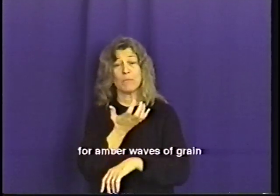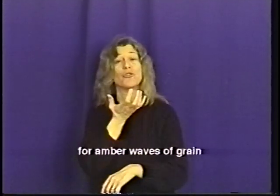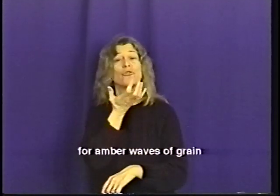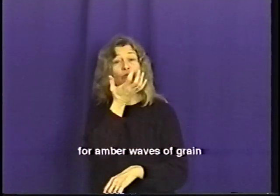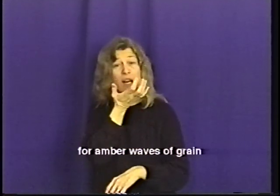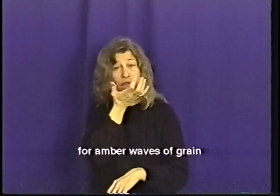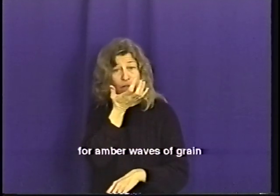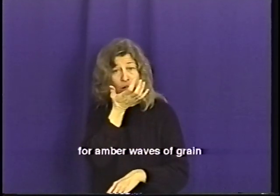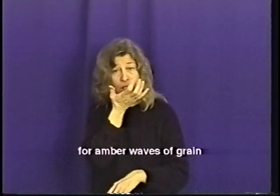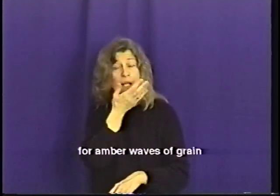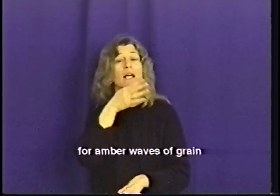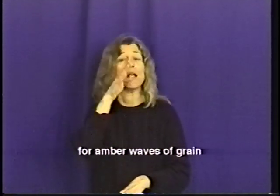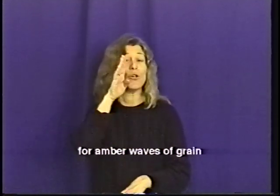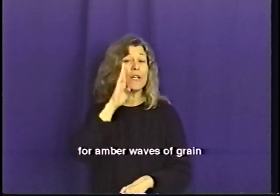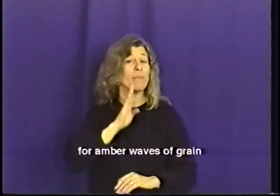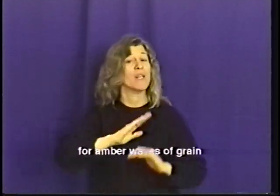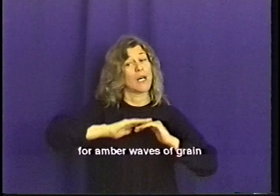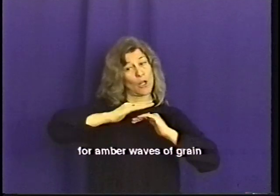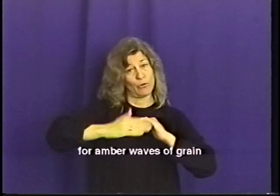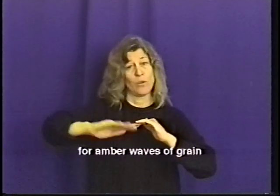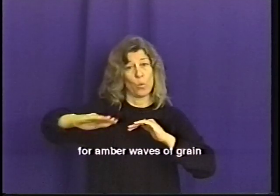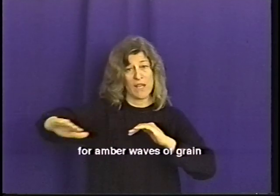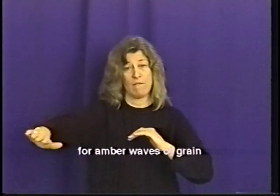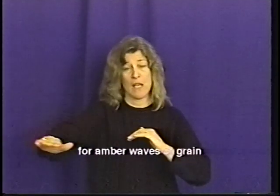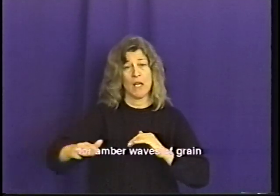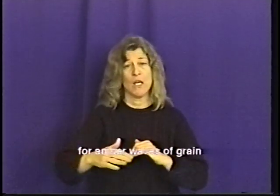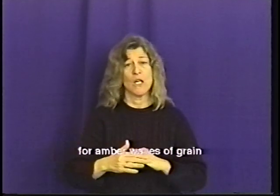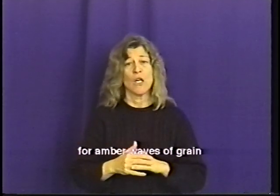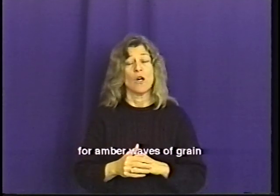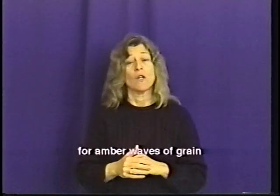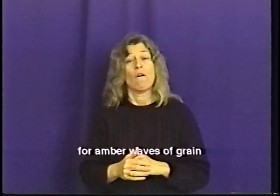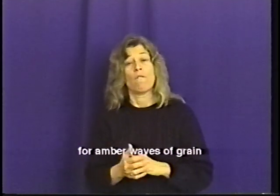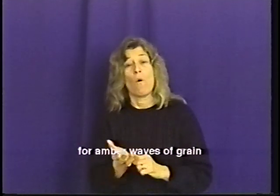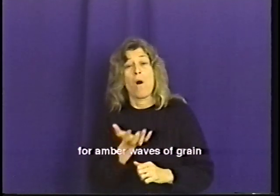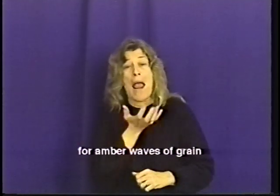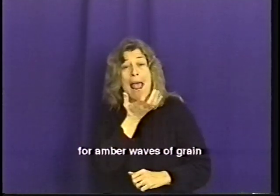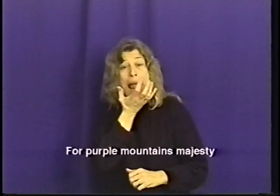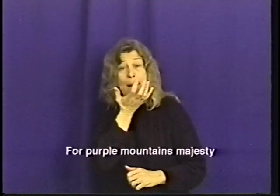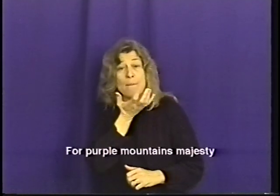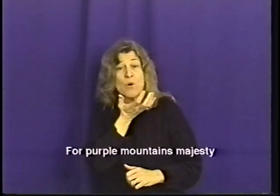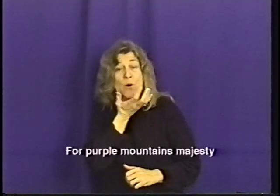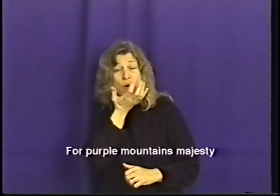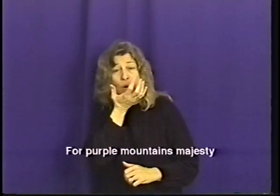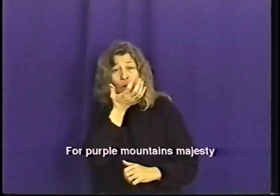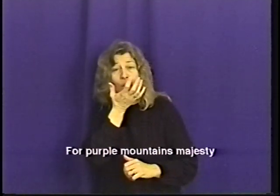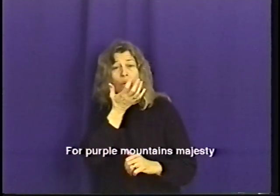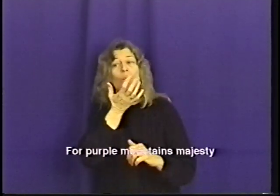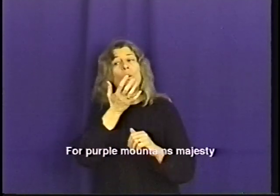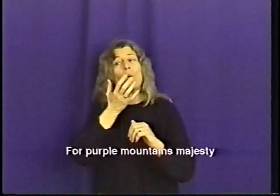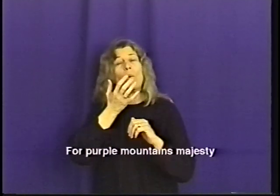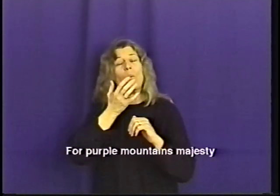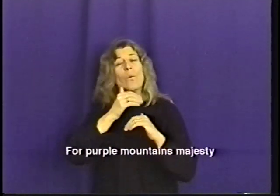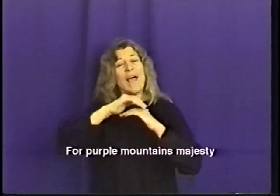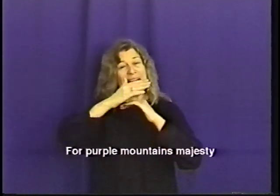establish the grain first, then you can give me the color and the waving. For amber